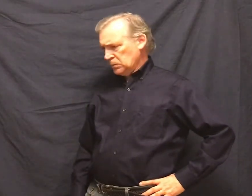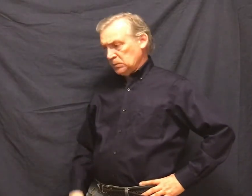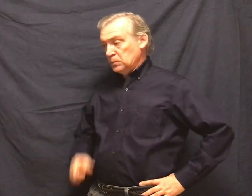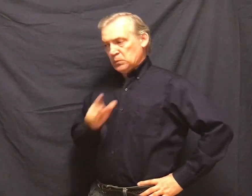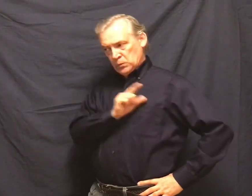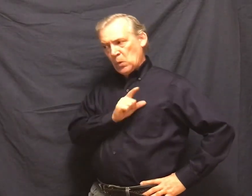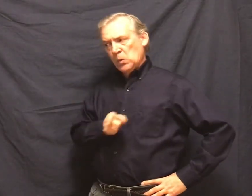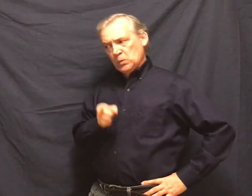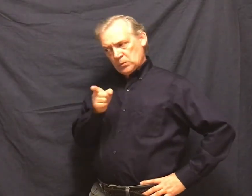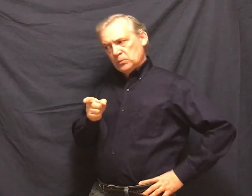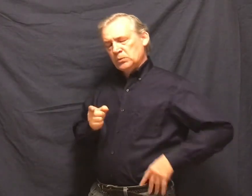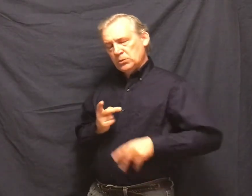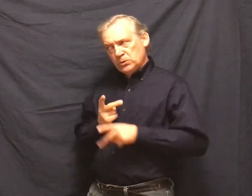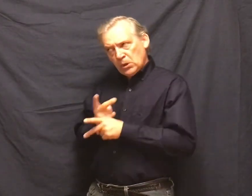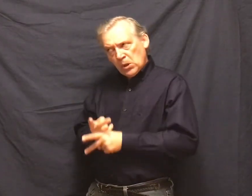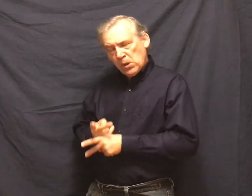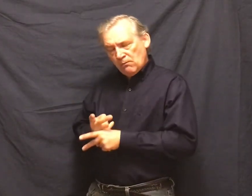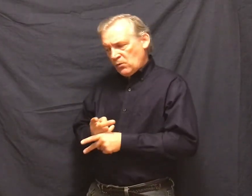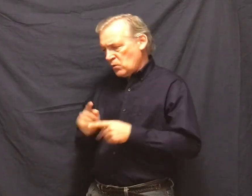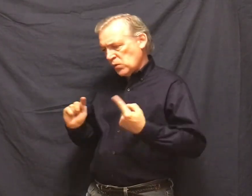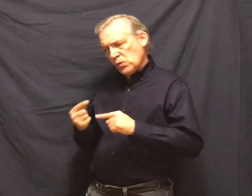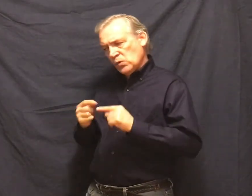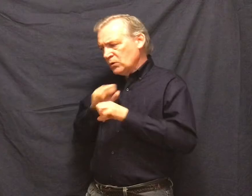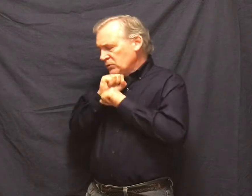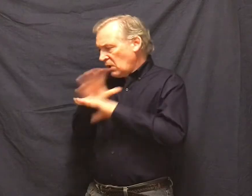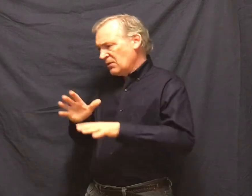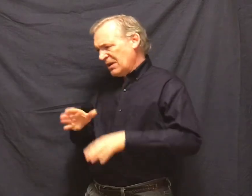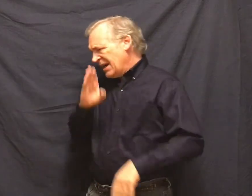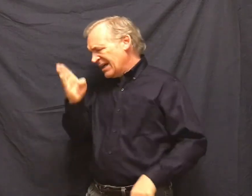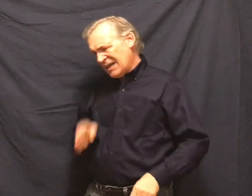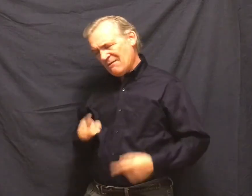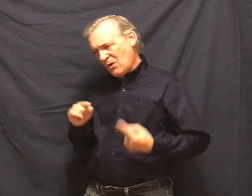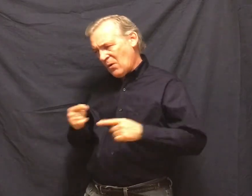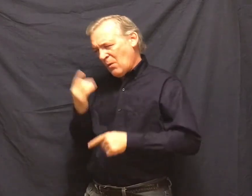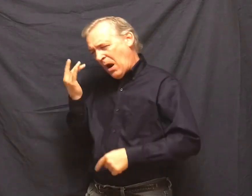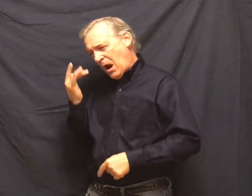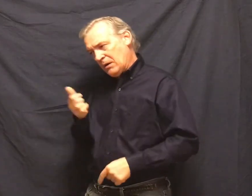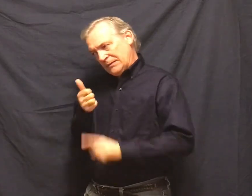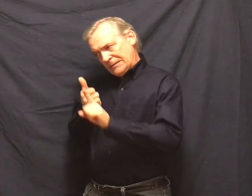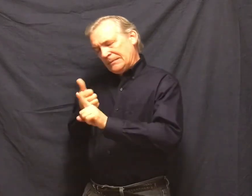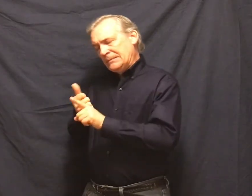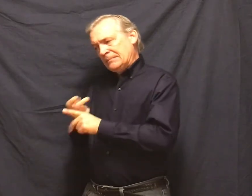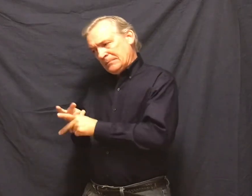careful. He won't get hurt. He ain't never been hurt 'cause he's careful.